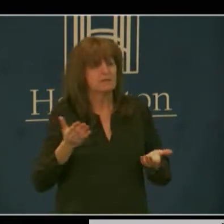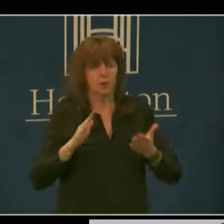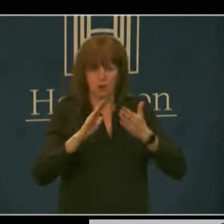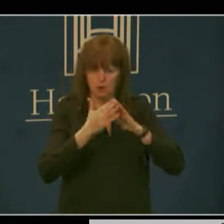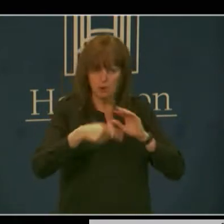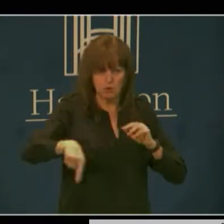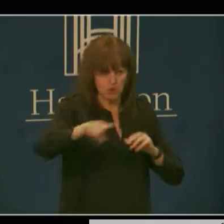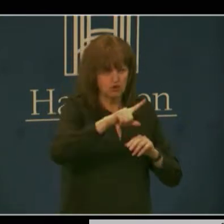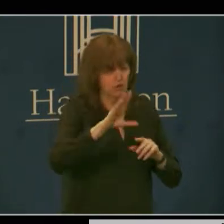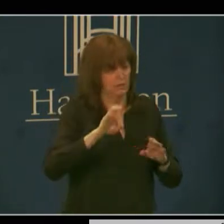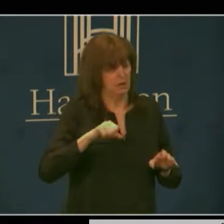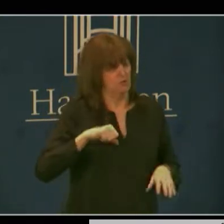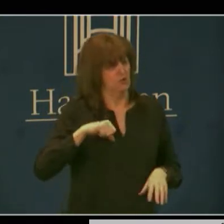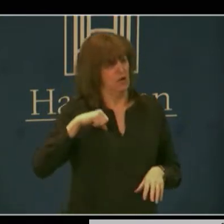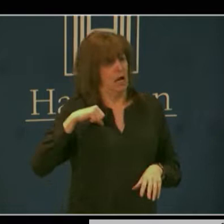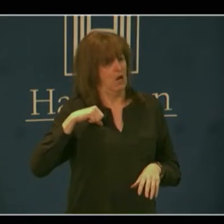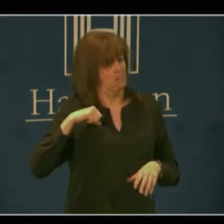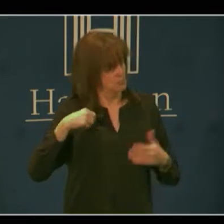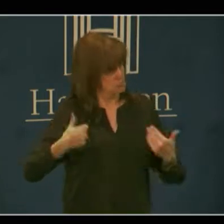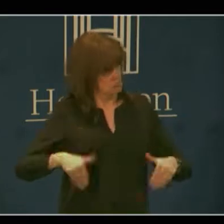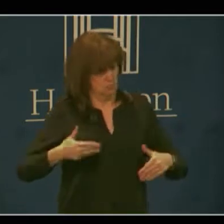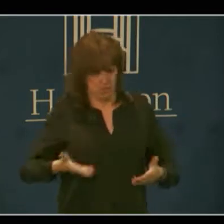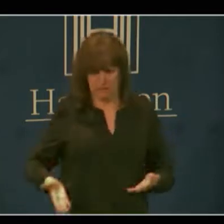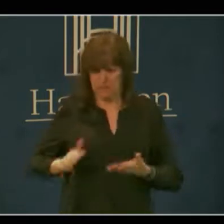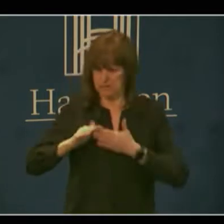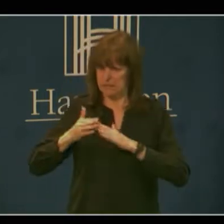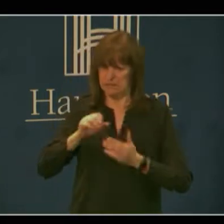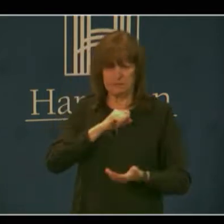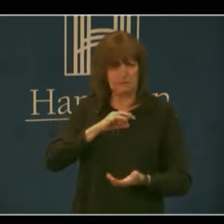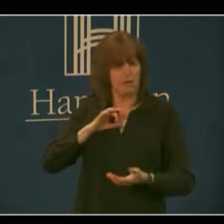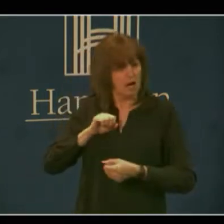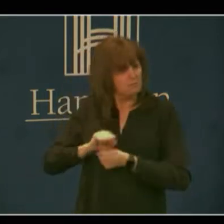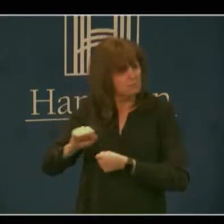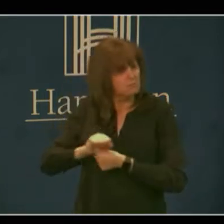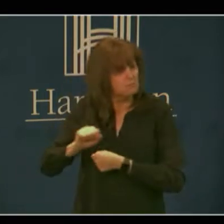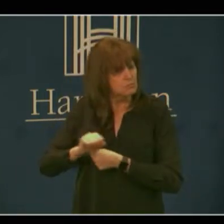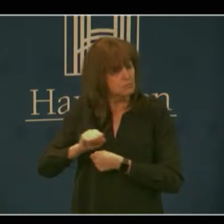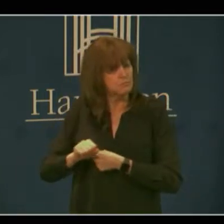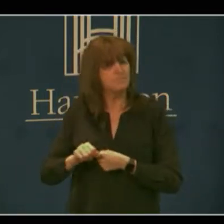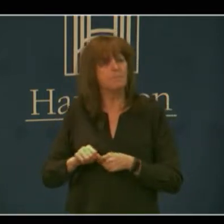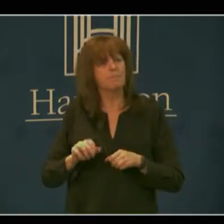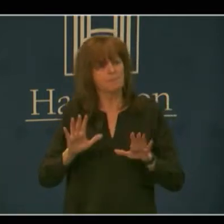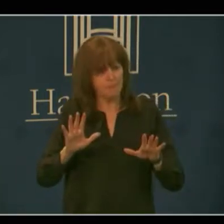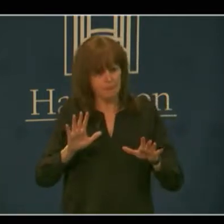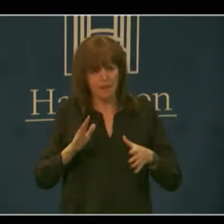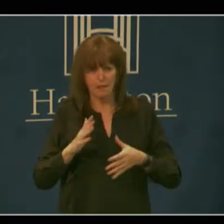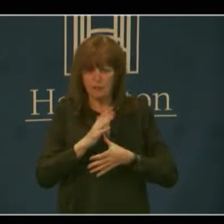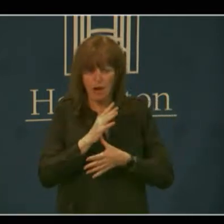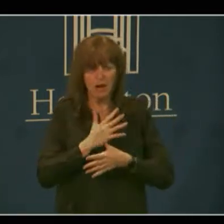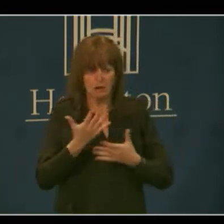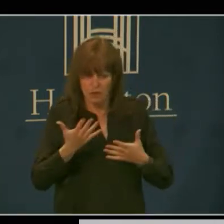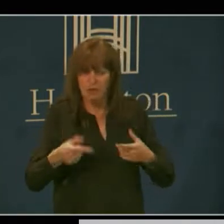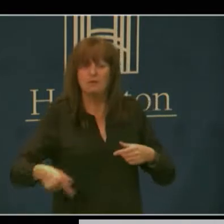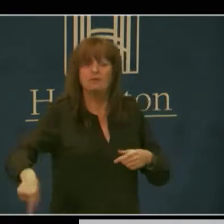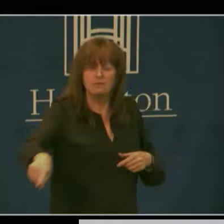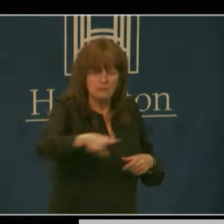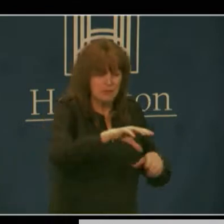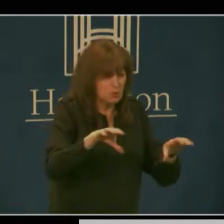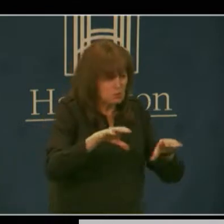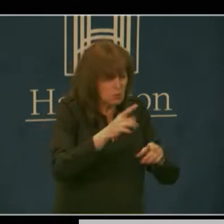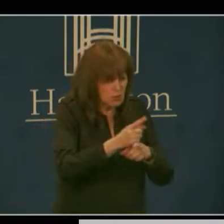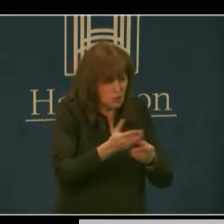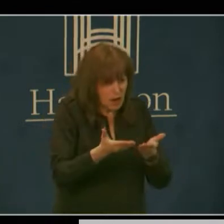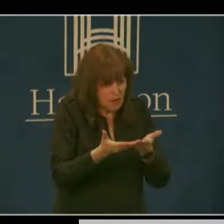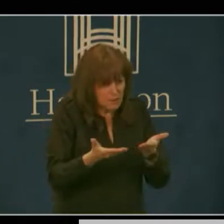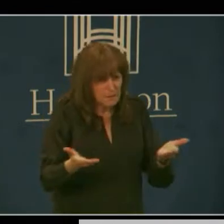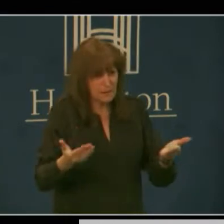of the reaction that they've given to encourage people to do the right thing and also make the functional changes to allow them to do that. Mr. Mayor,